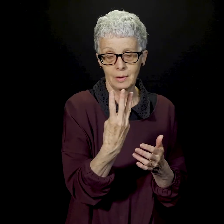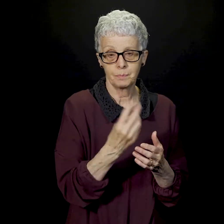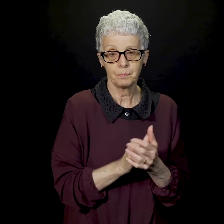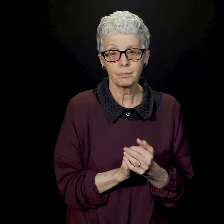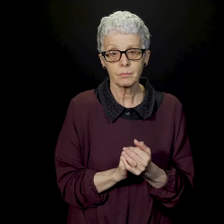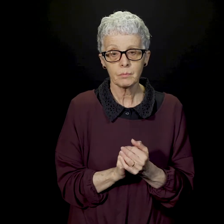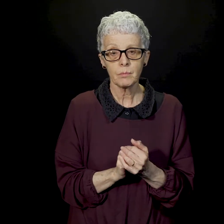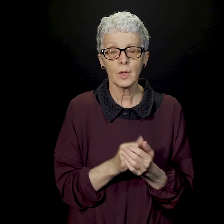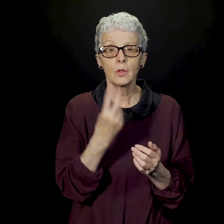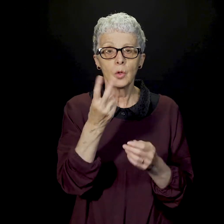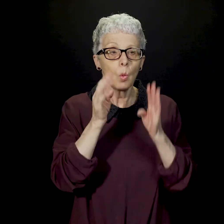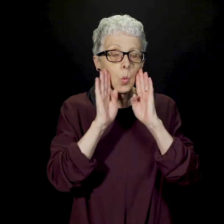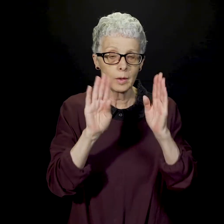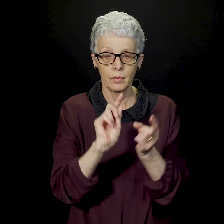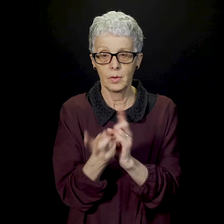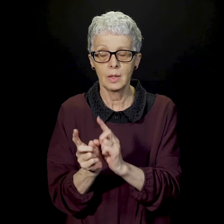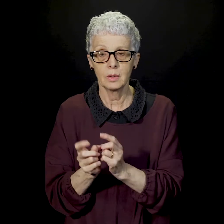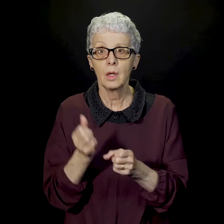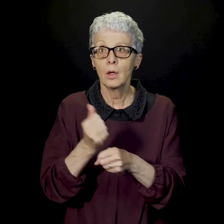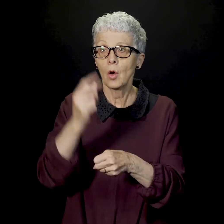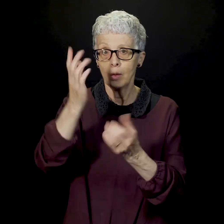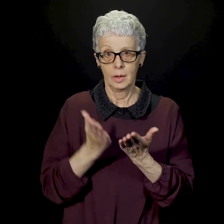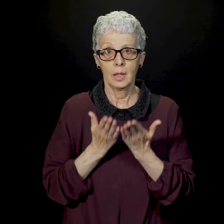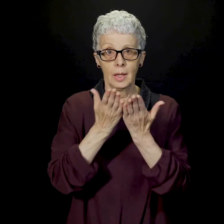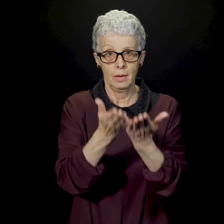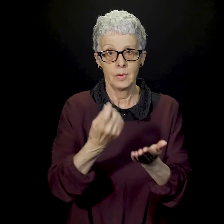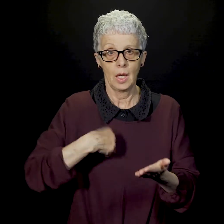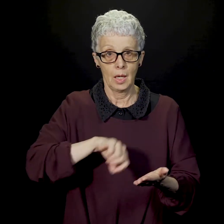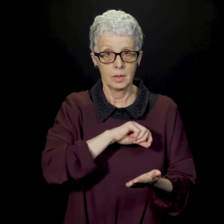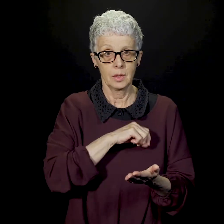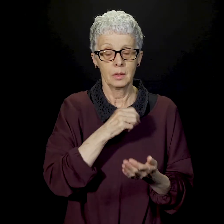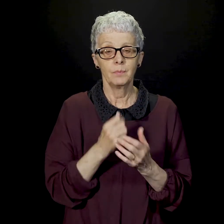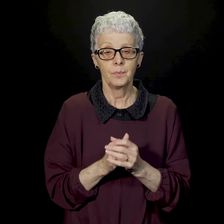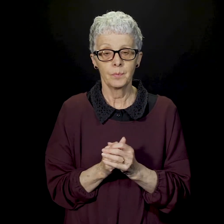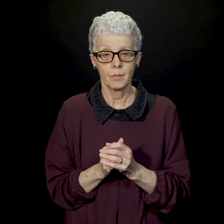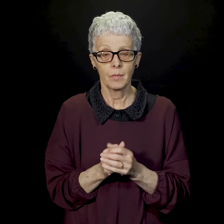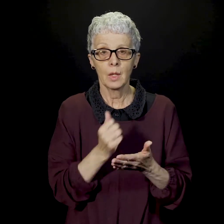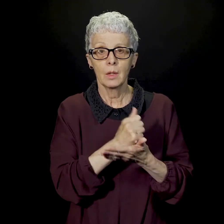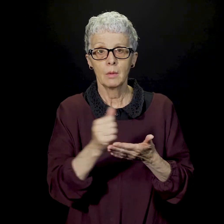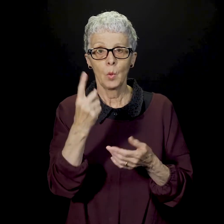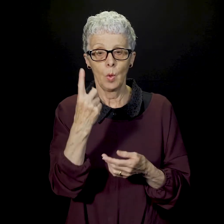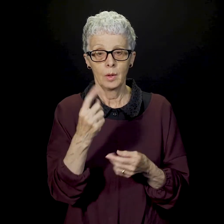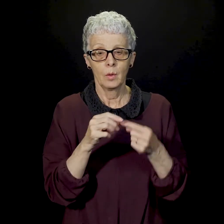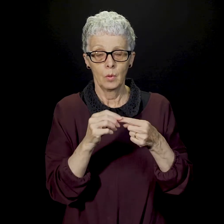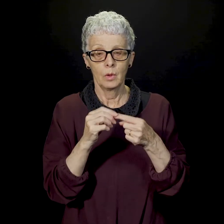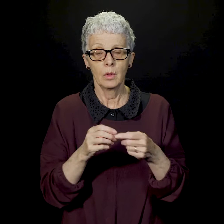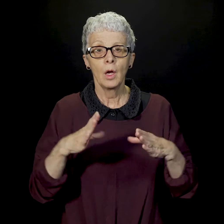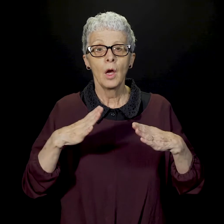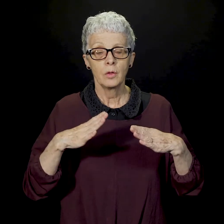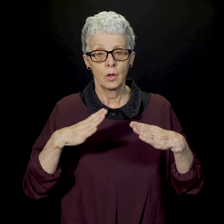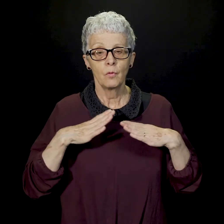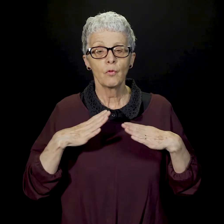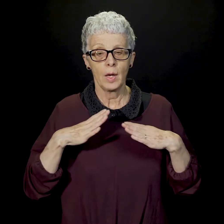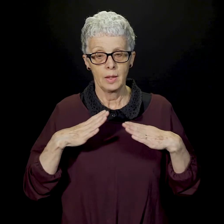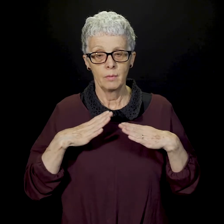notes in your phone, two amazing things that God offers us and one thing that he asks for from us. Number one, there is freedom for those that